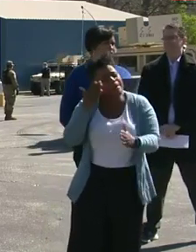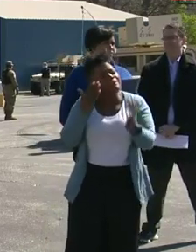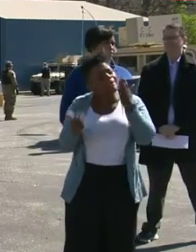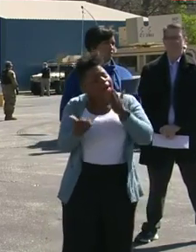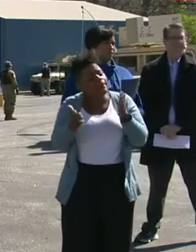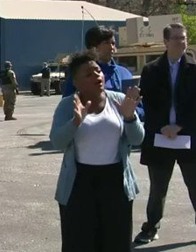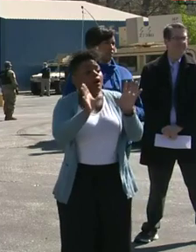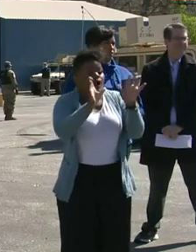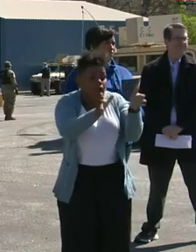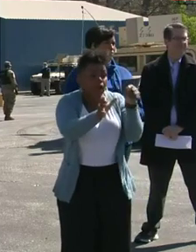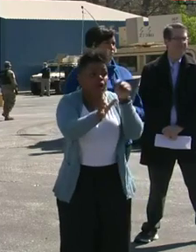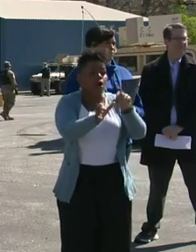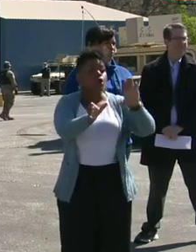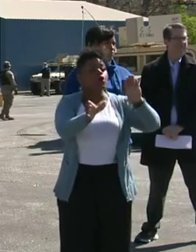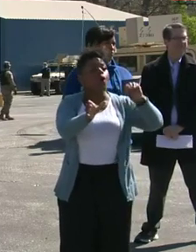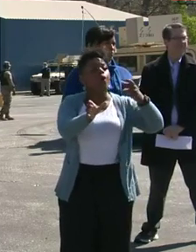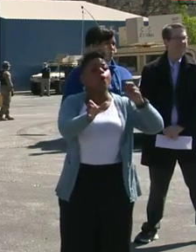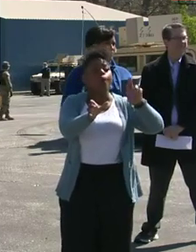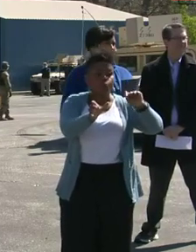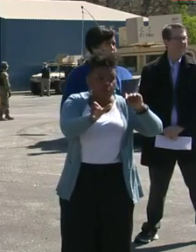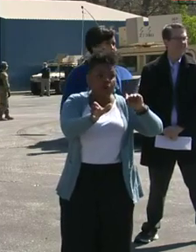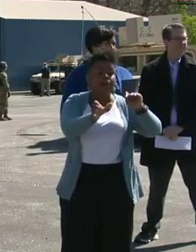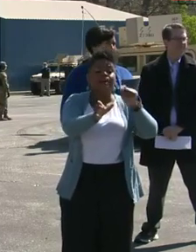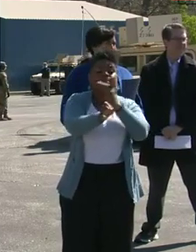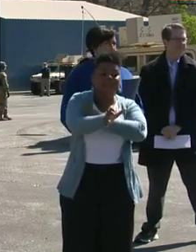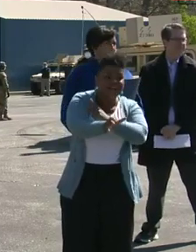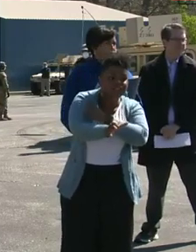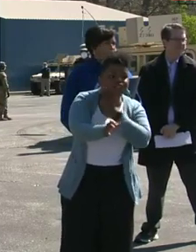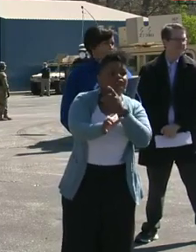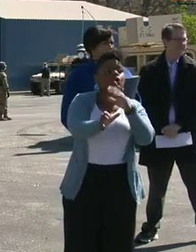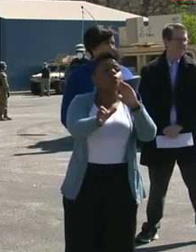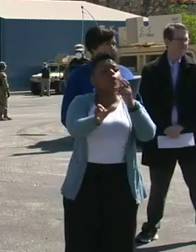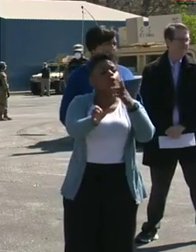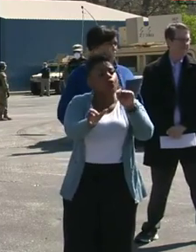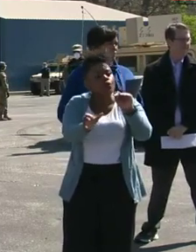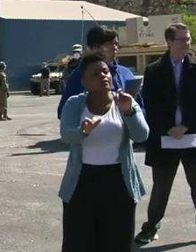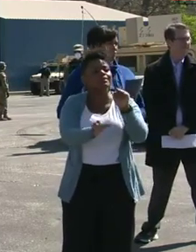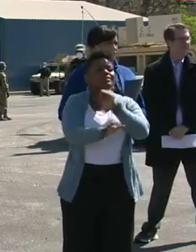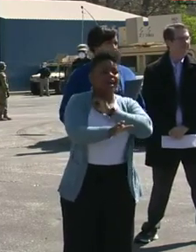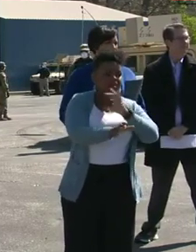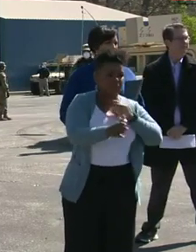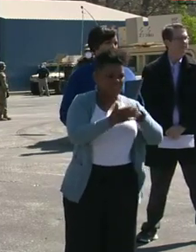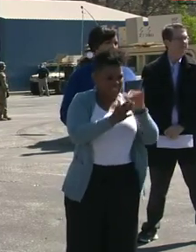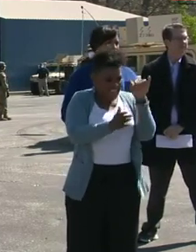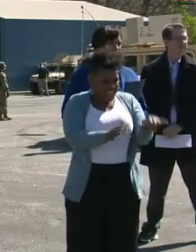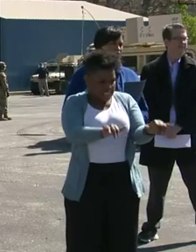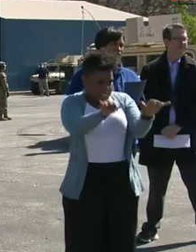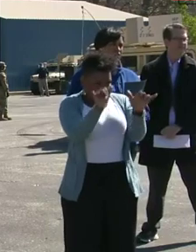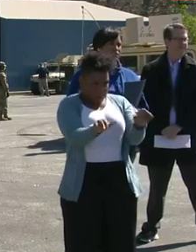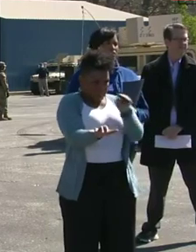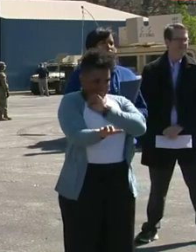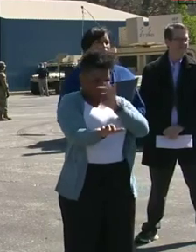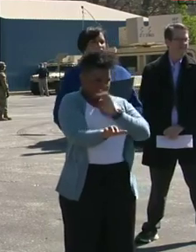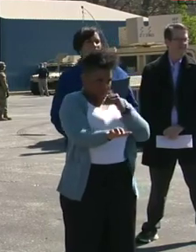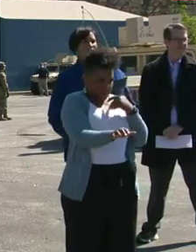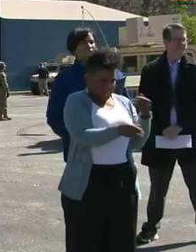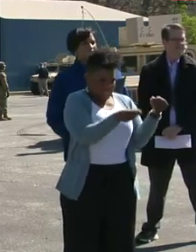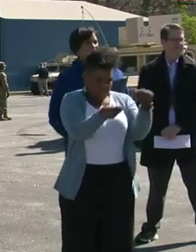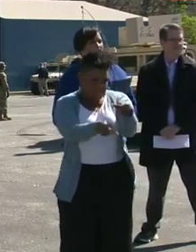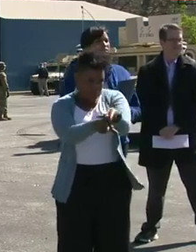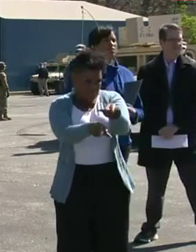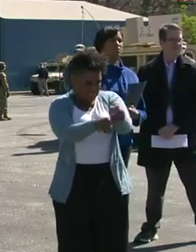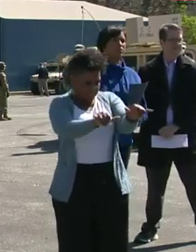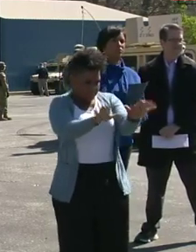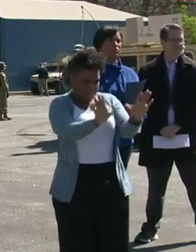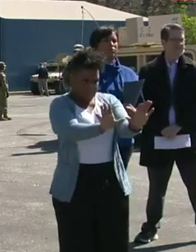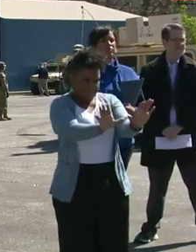to cohort staff is that you may have the exact same staff providing care to the COVID-positive patients where feasible.